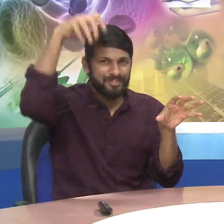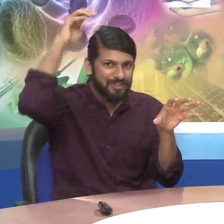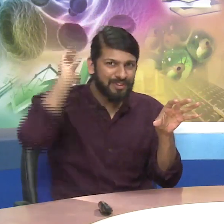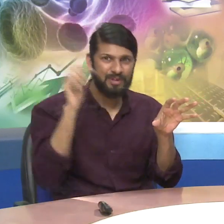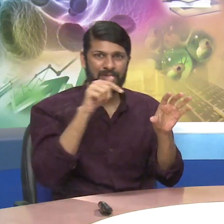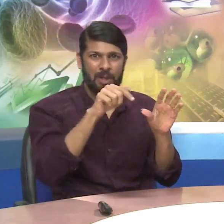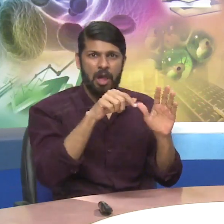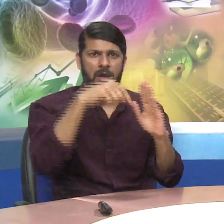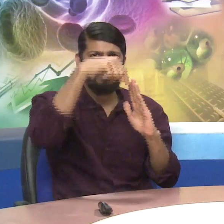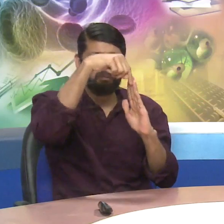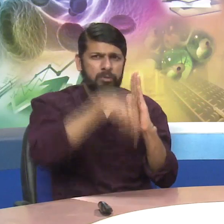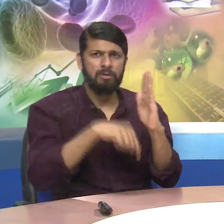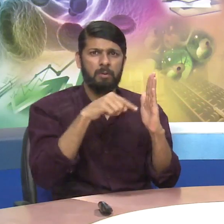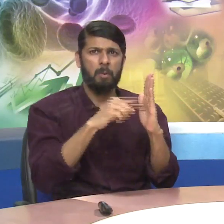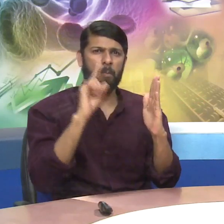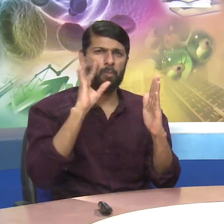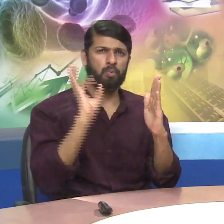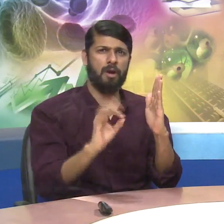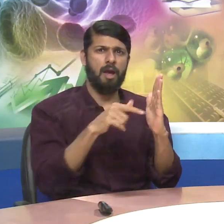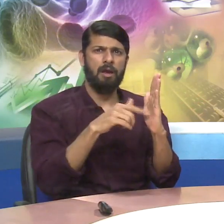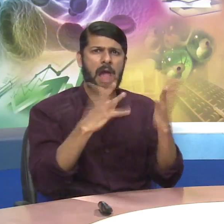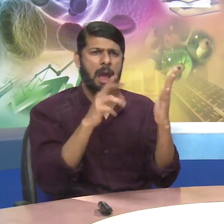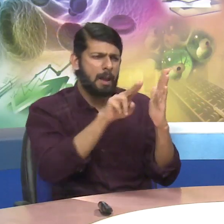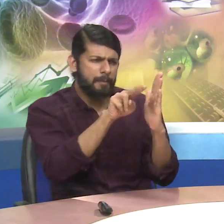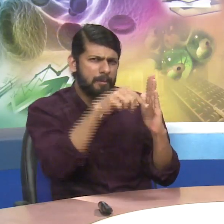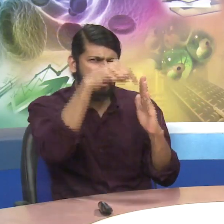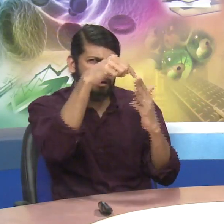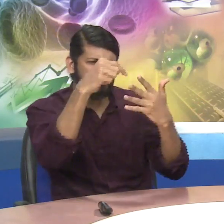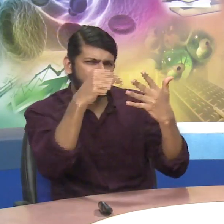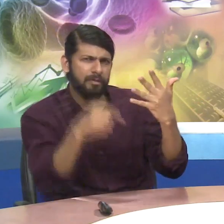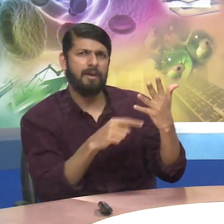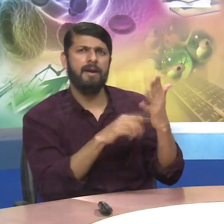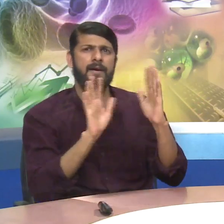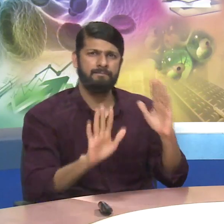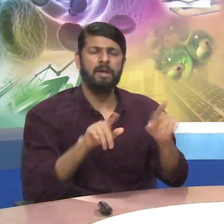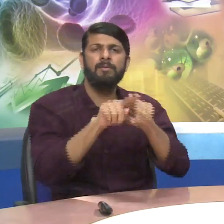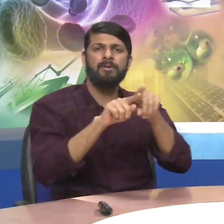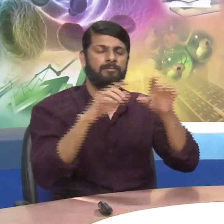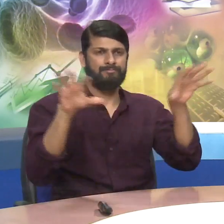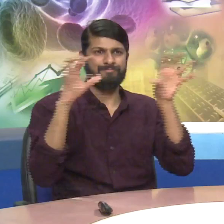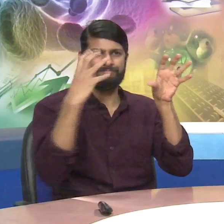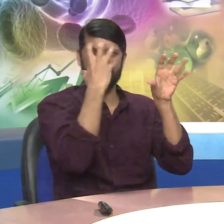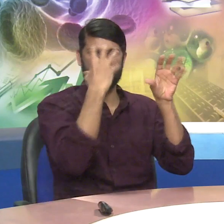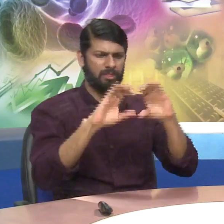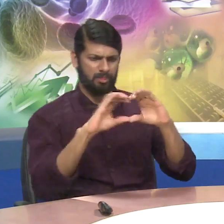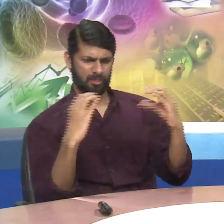Also, we would be able to describe the preamble of the Constitution and their relevance.